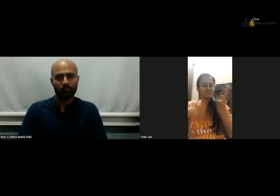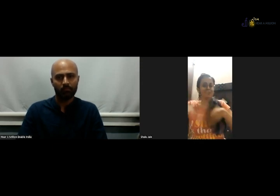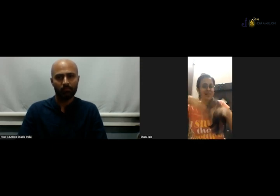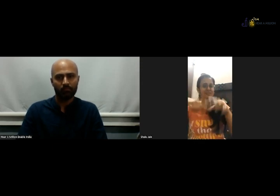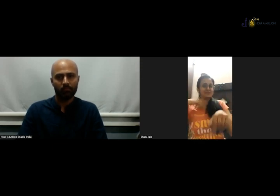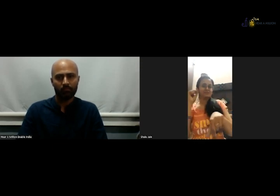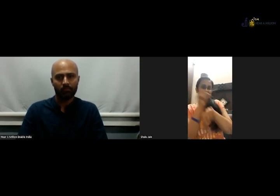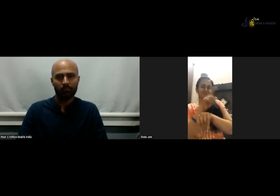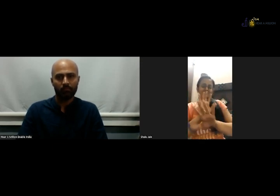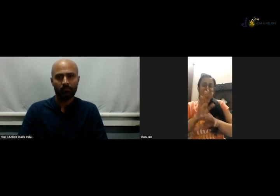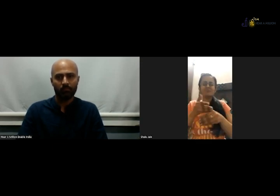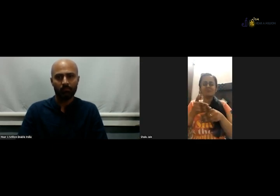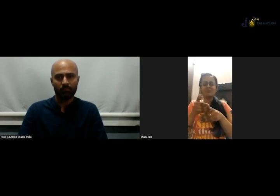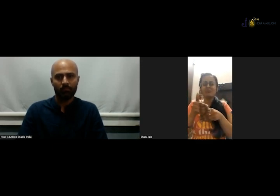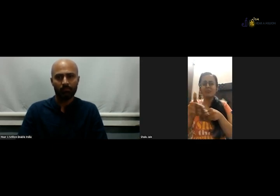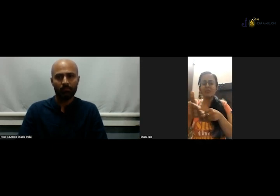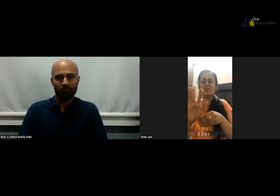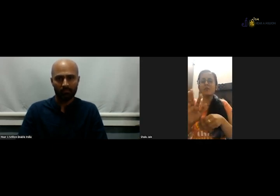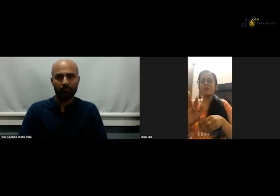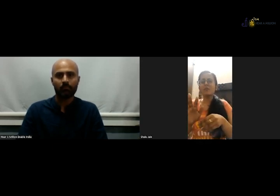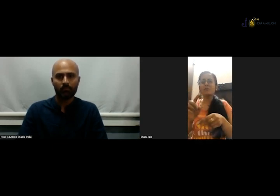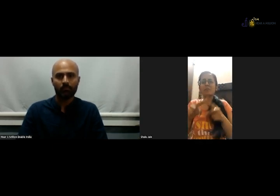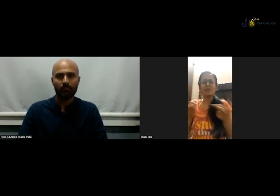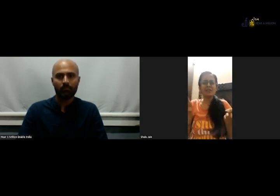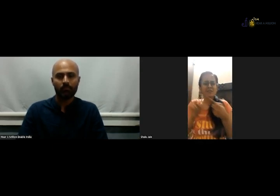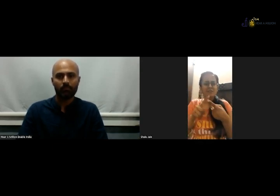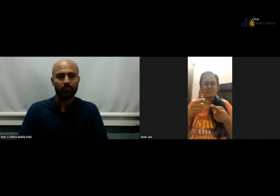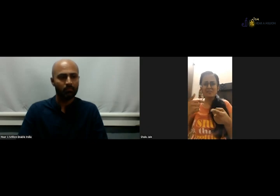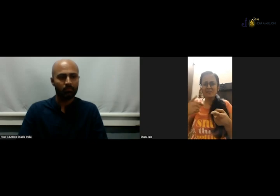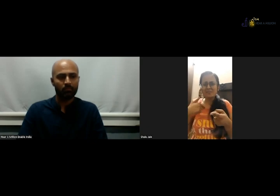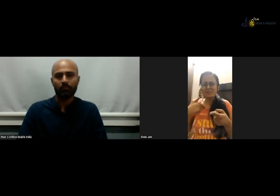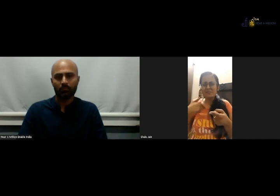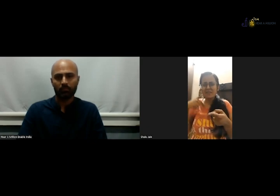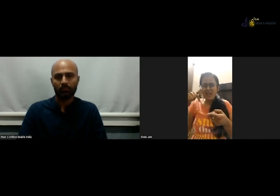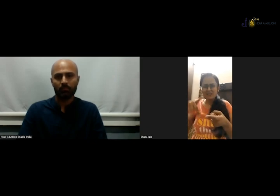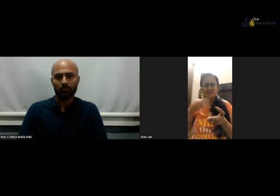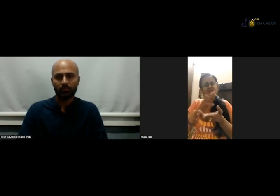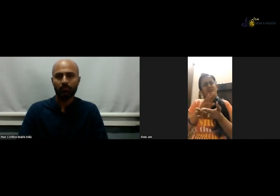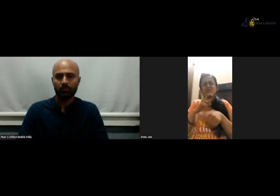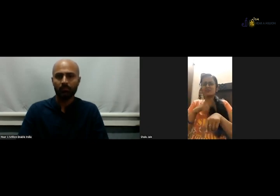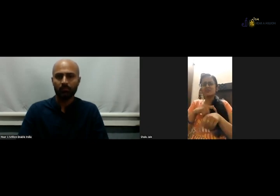April, we were planning something to have a session,